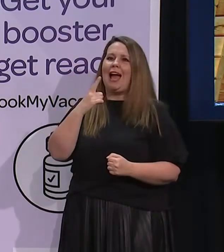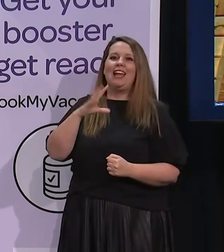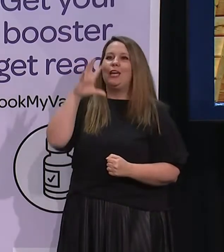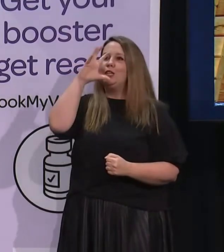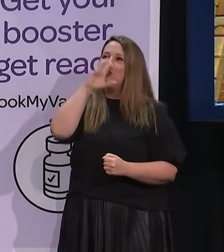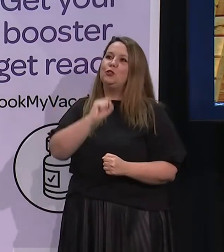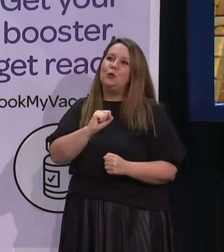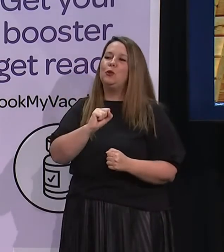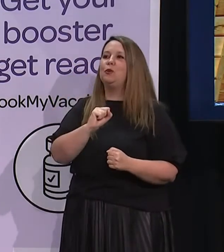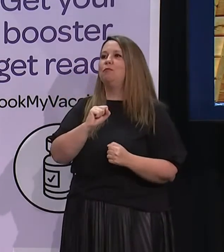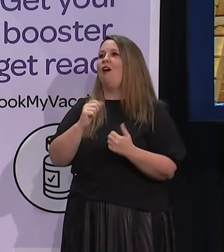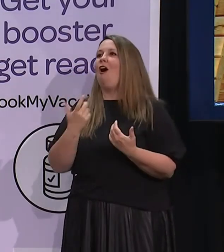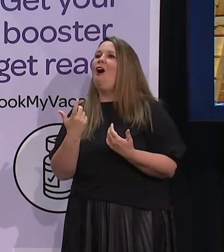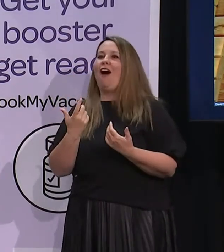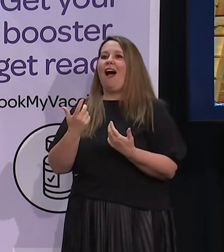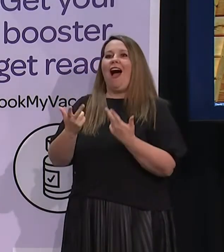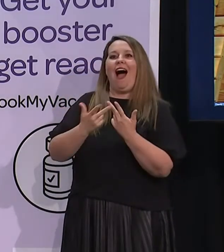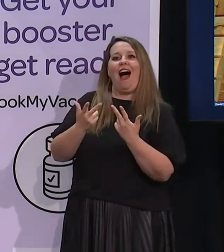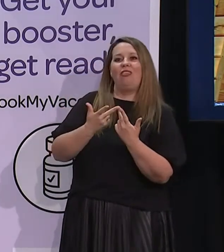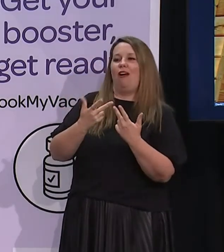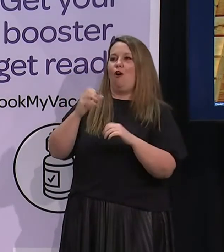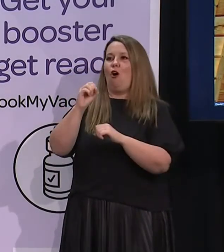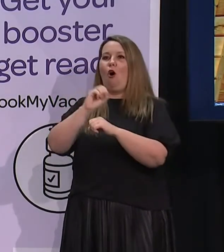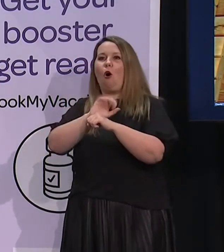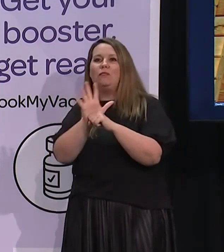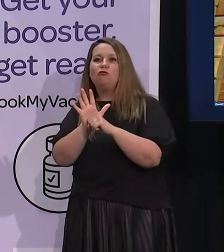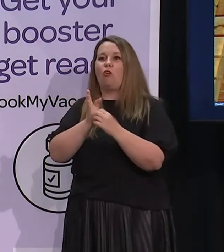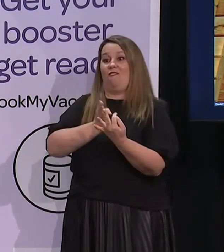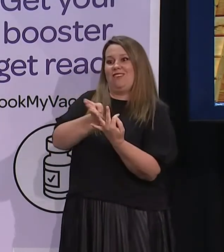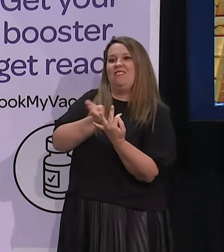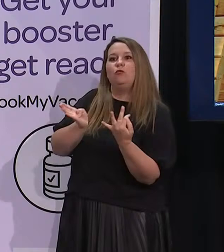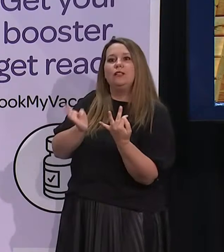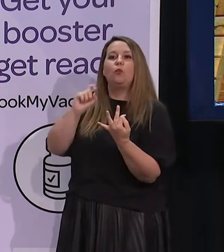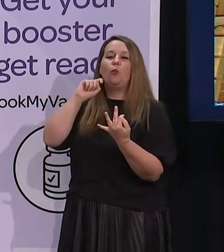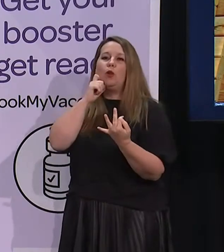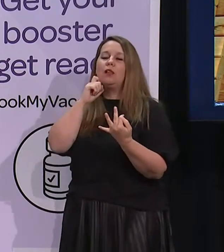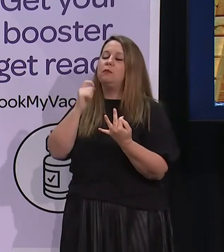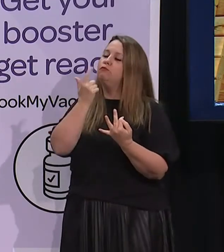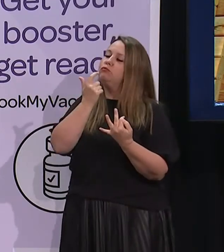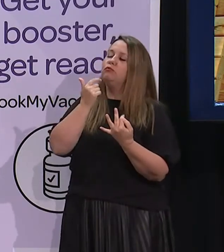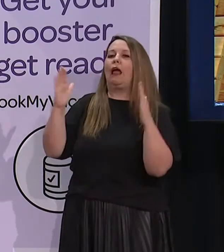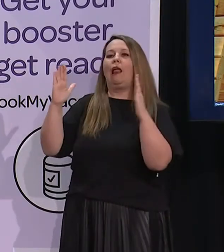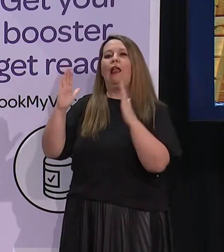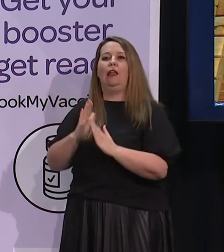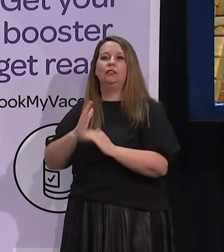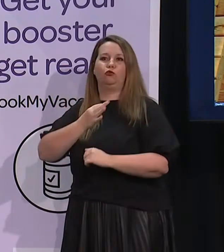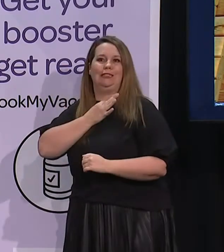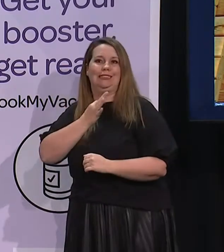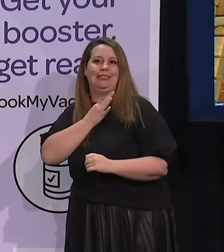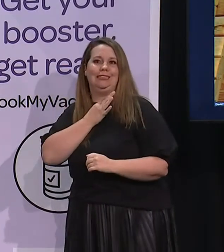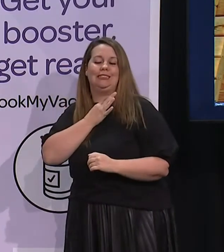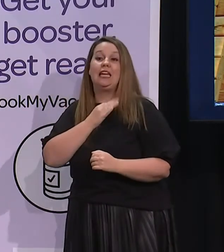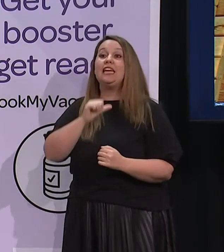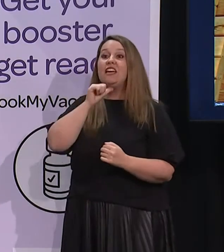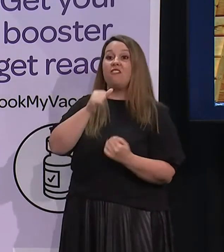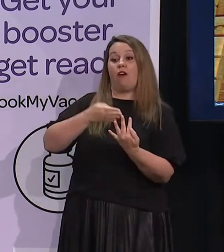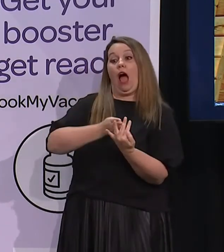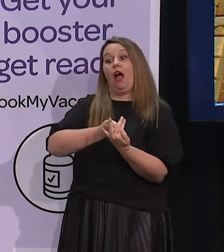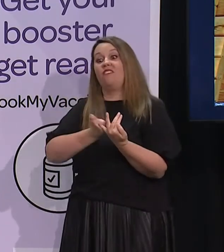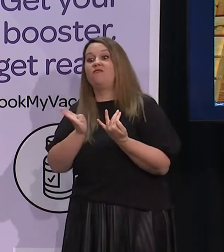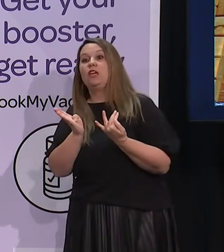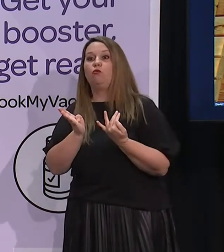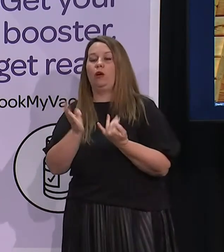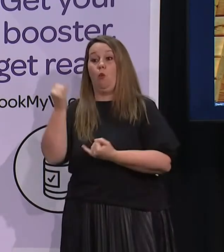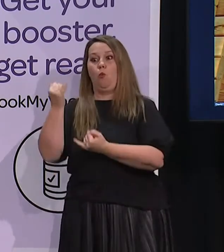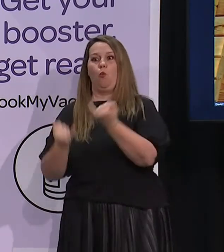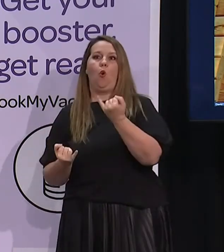will be less severe than this one. And if there is a variant that is to overtake Omicron, it would need to be more